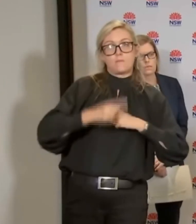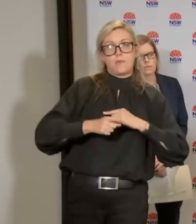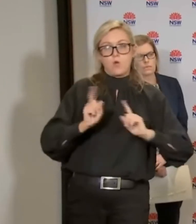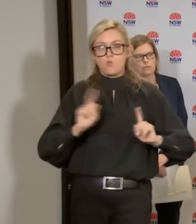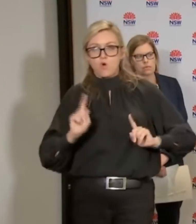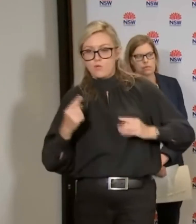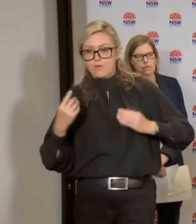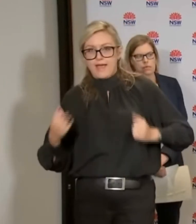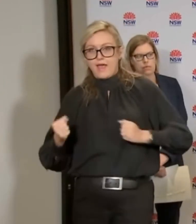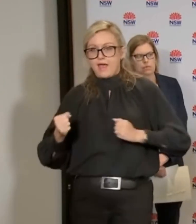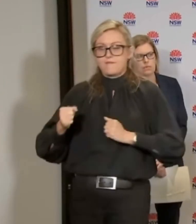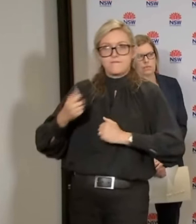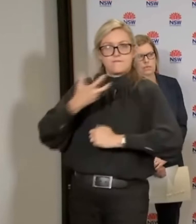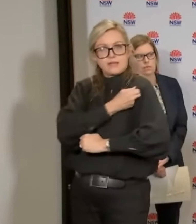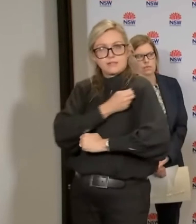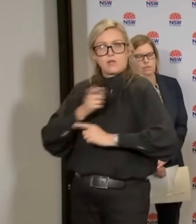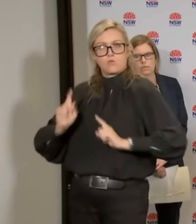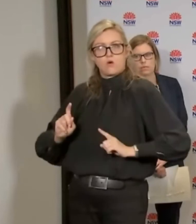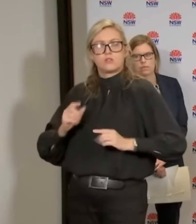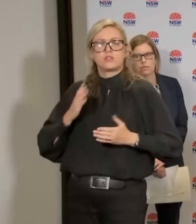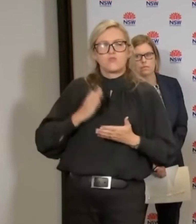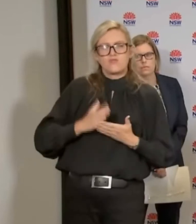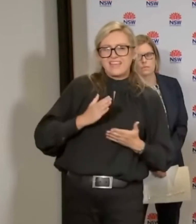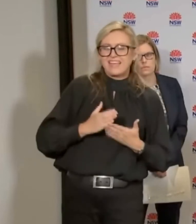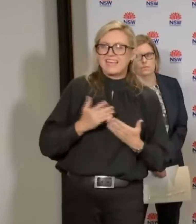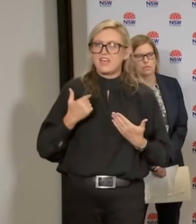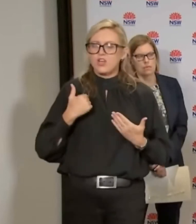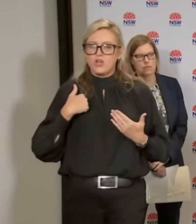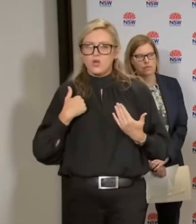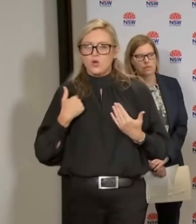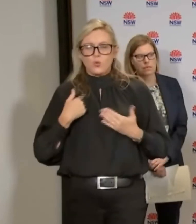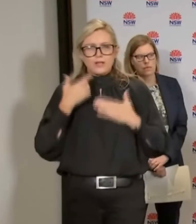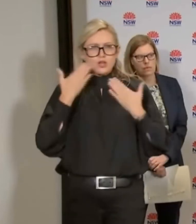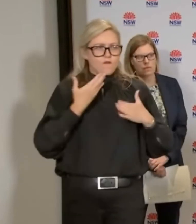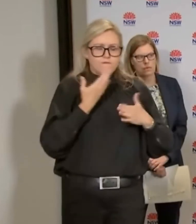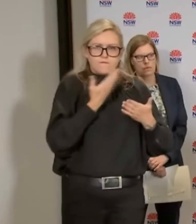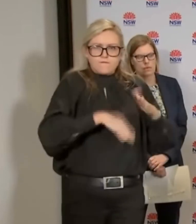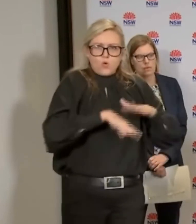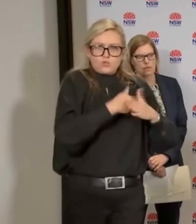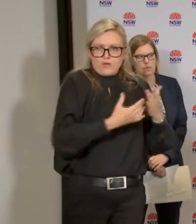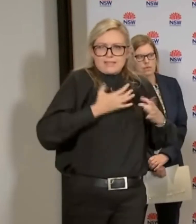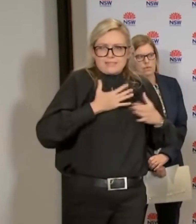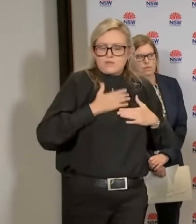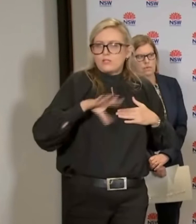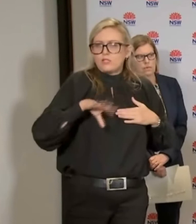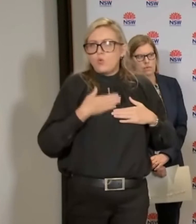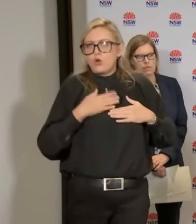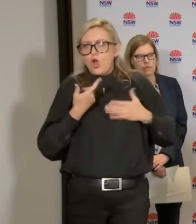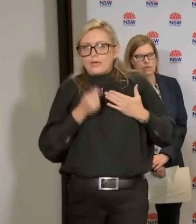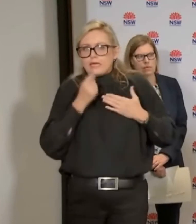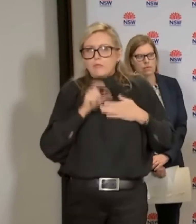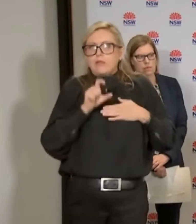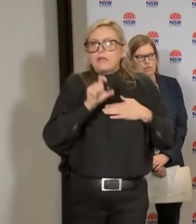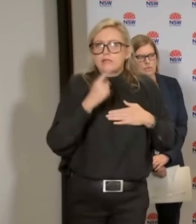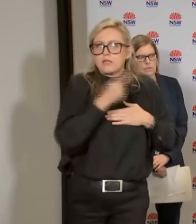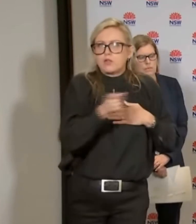think it's helpful to the community to have part of the picture. So what we'll do now is, because it's early days, and I'm so pleased with